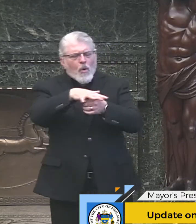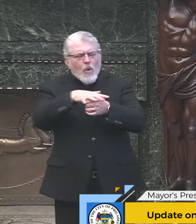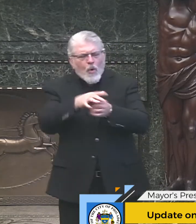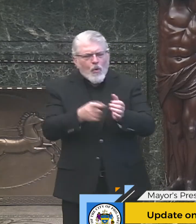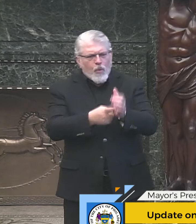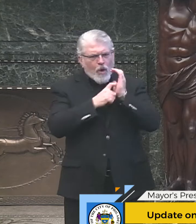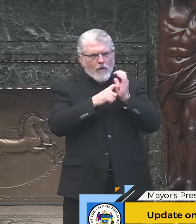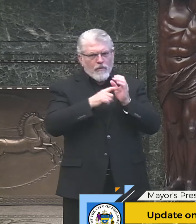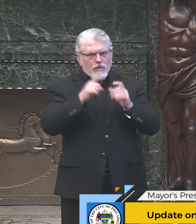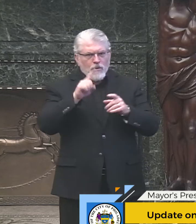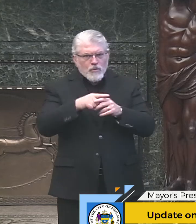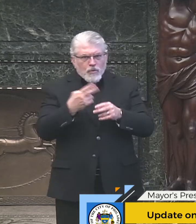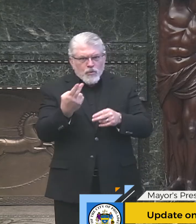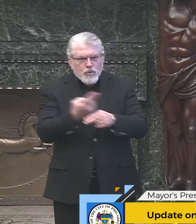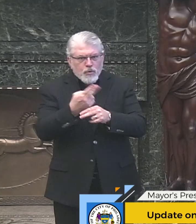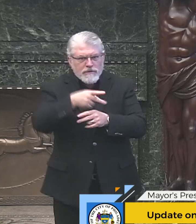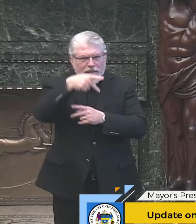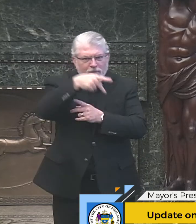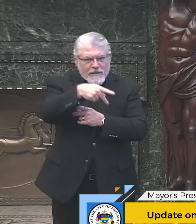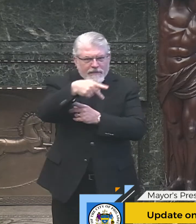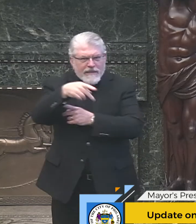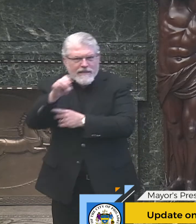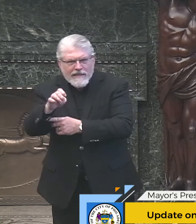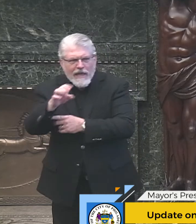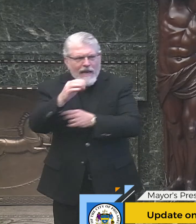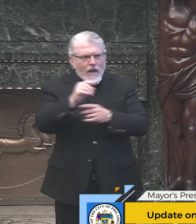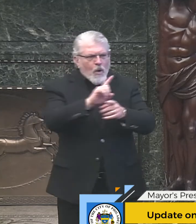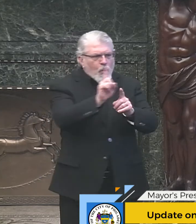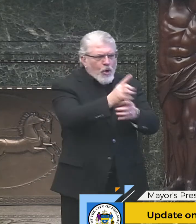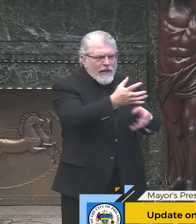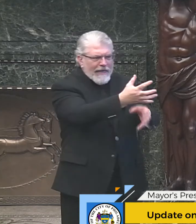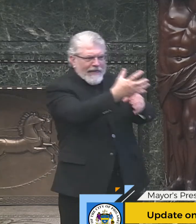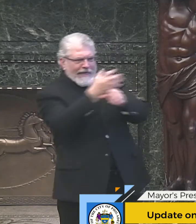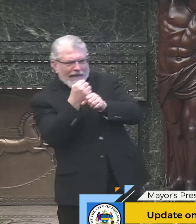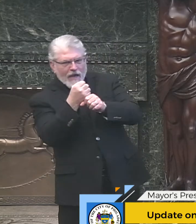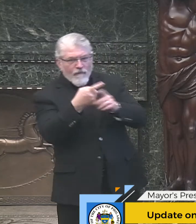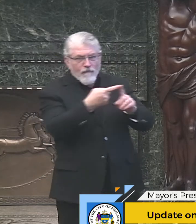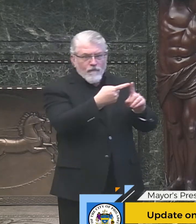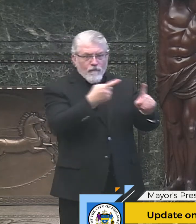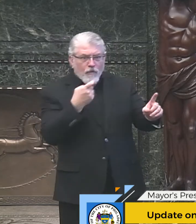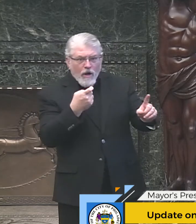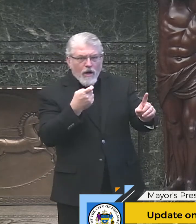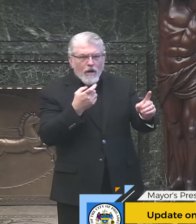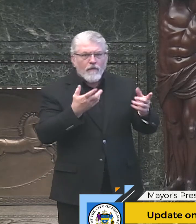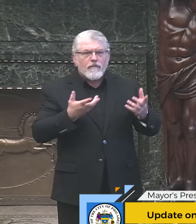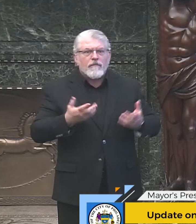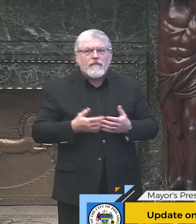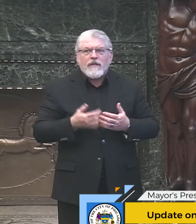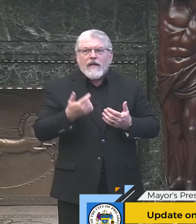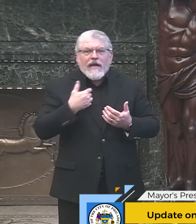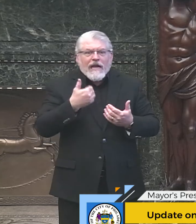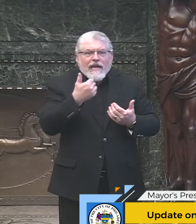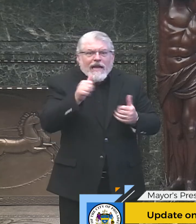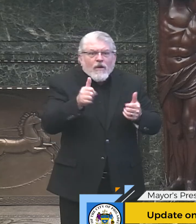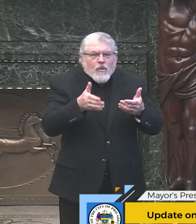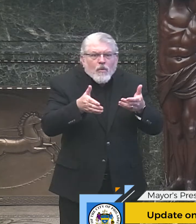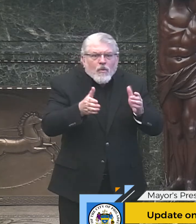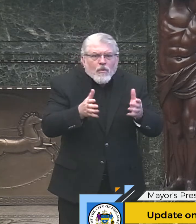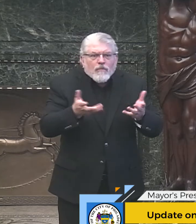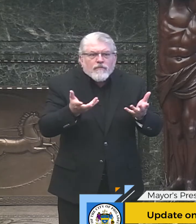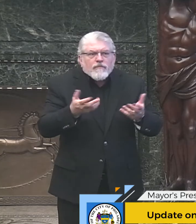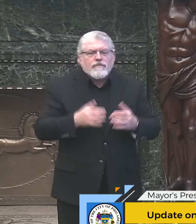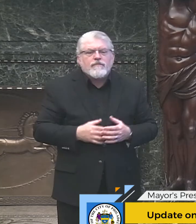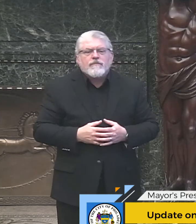any creative efforts underway to either manufacture them on a local level or, like you said, in addition to that, call out to